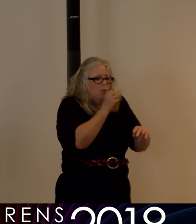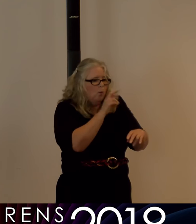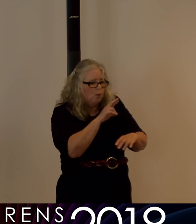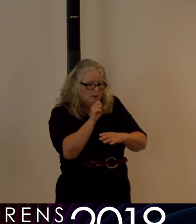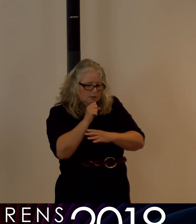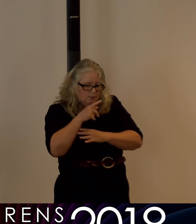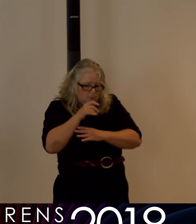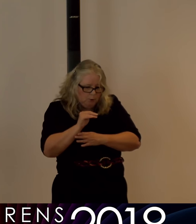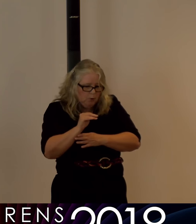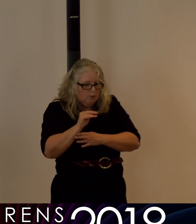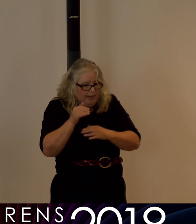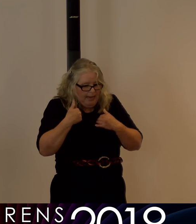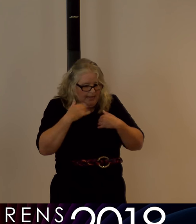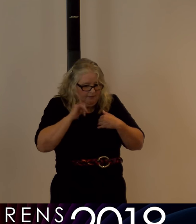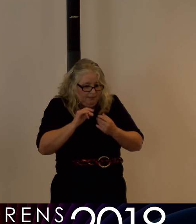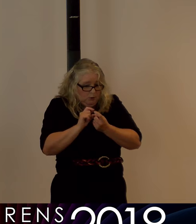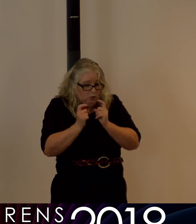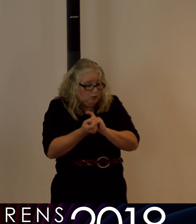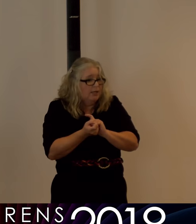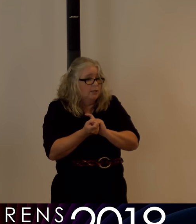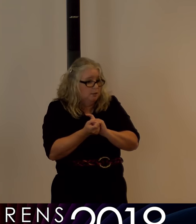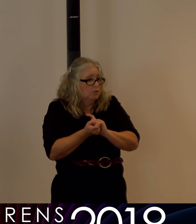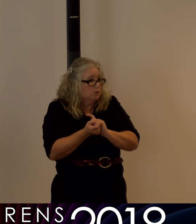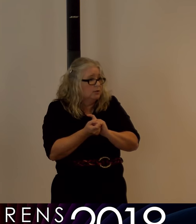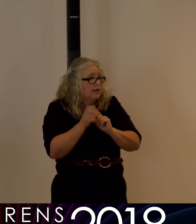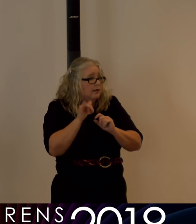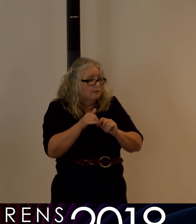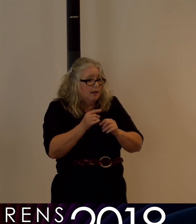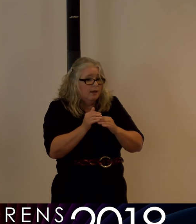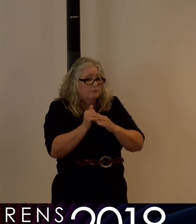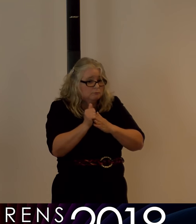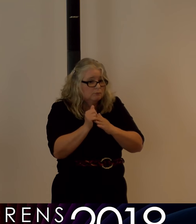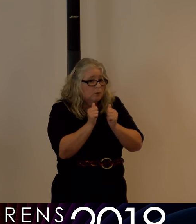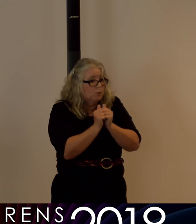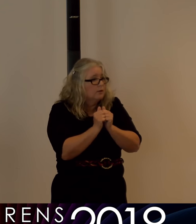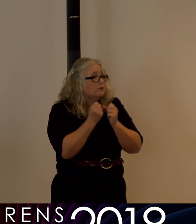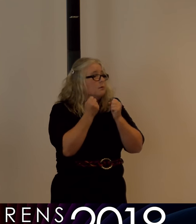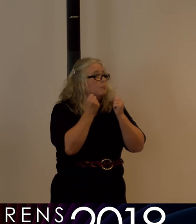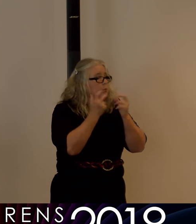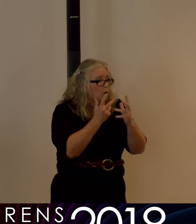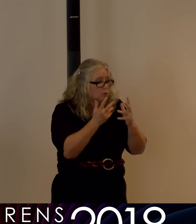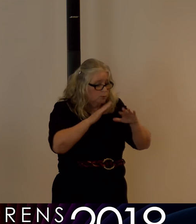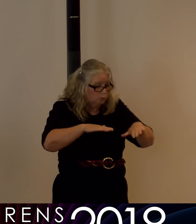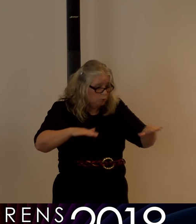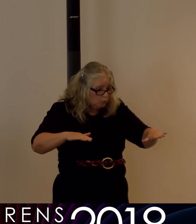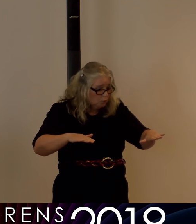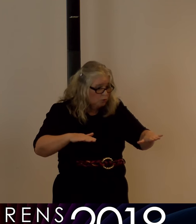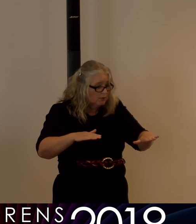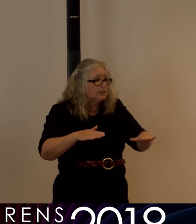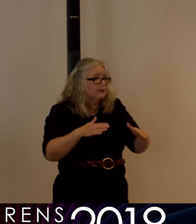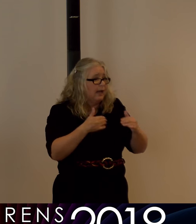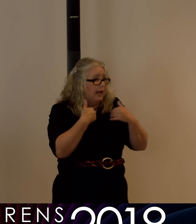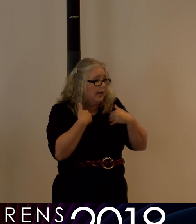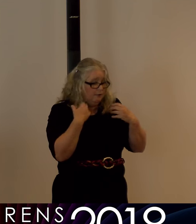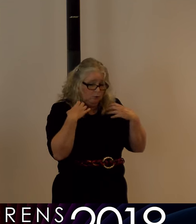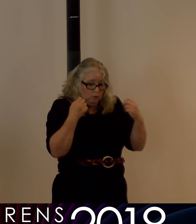to multiple individuals in the family being affected without either parent being affected. Does that make sense?